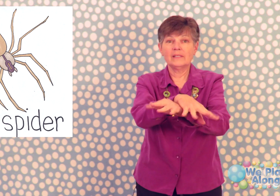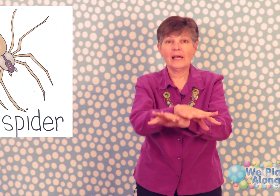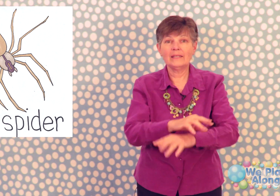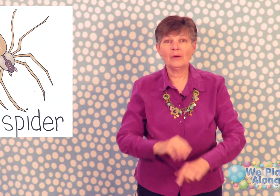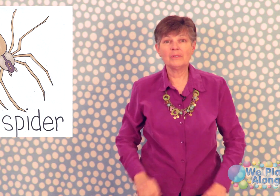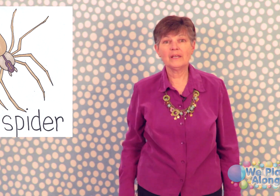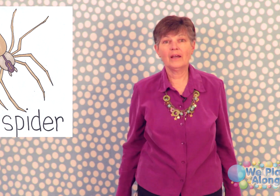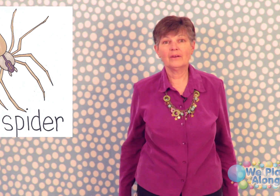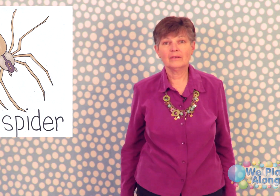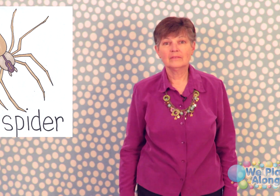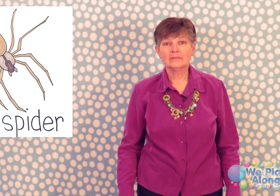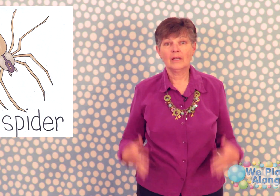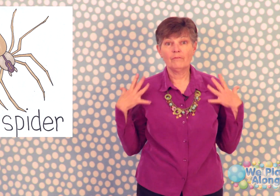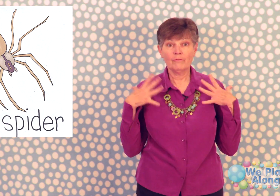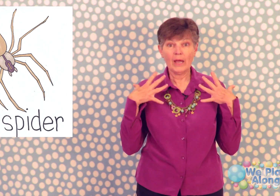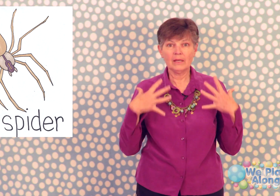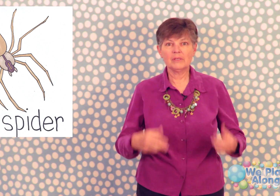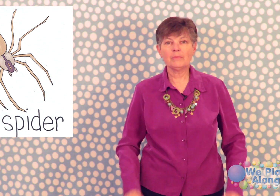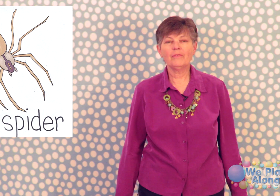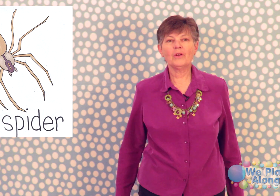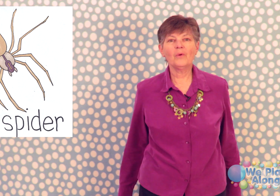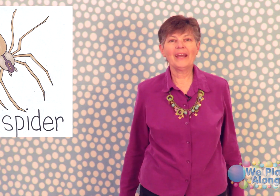Sat down beside her and frightened Miss Muffet away.